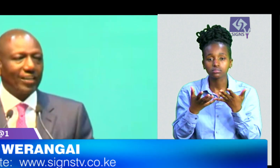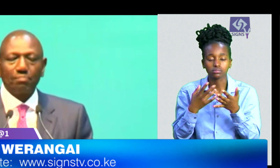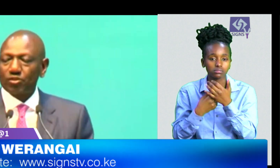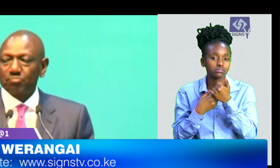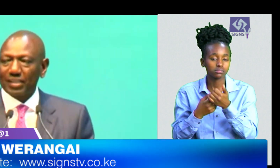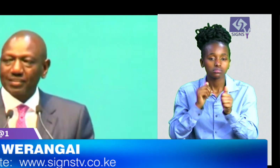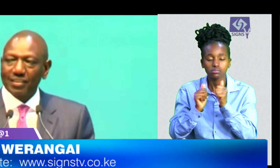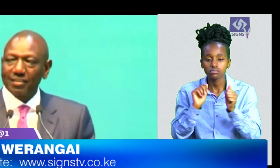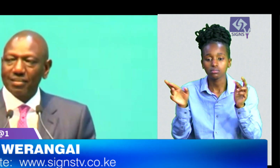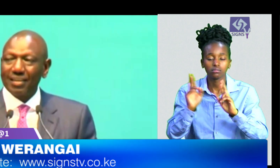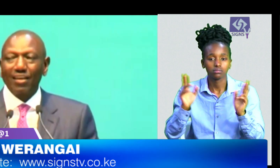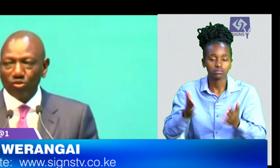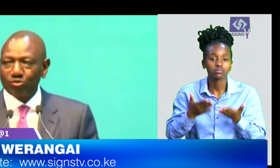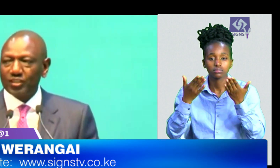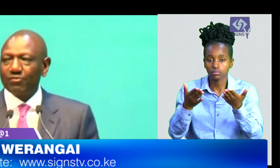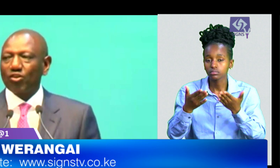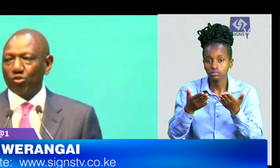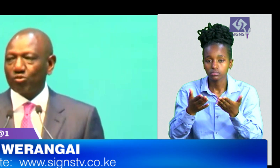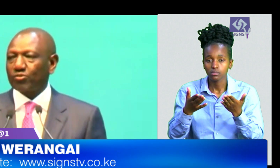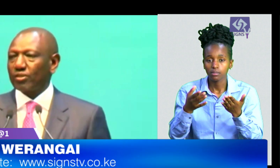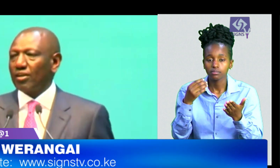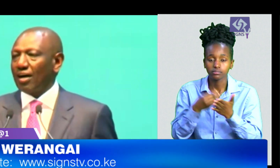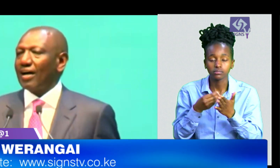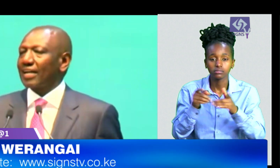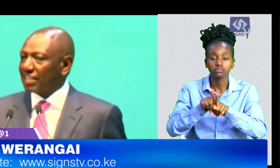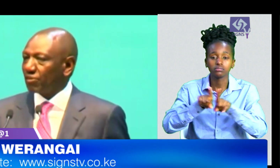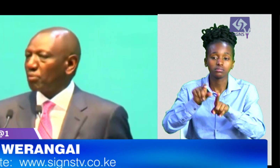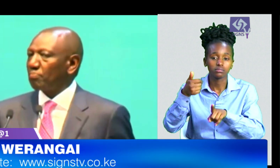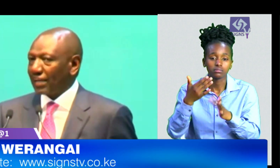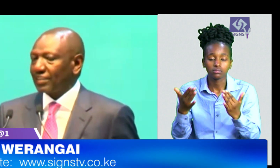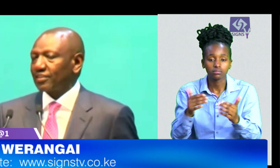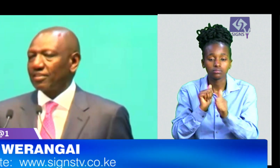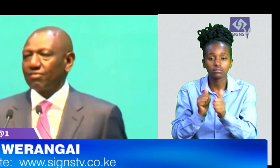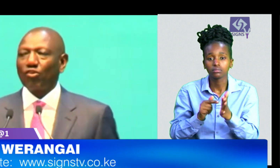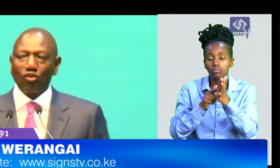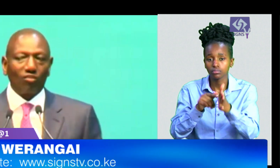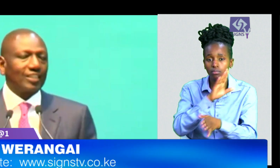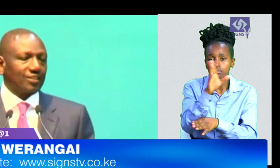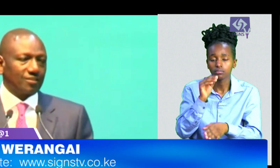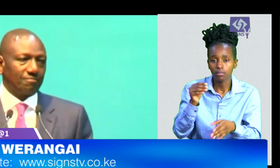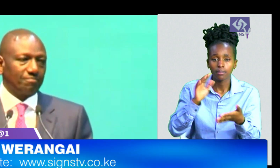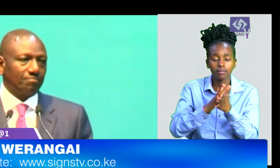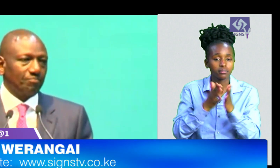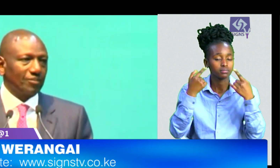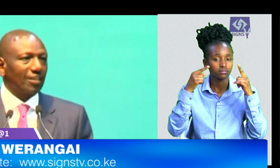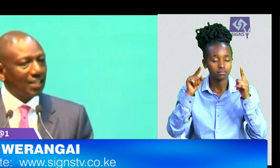African prosperity, inclusive growth, and a livable planet for all of us.